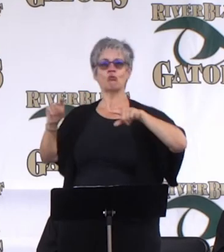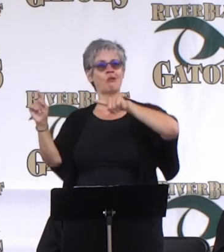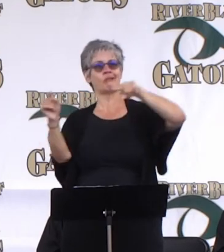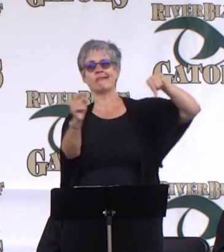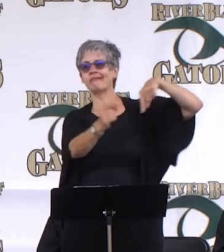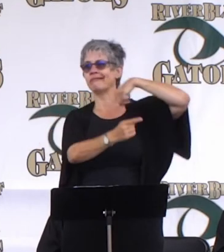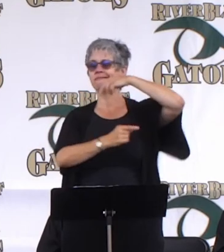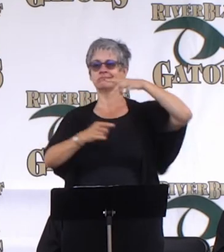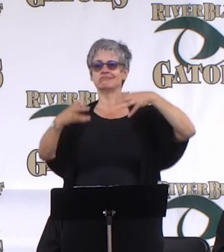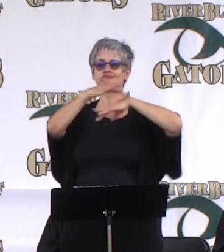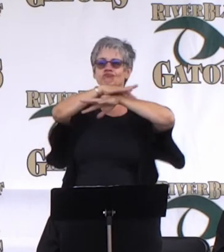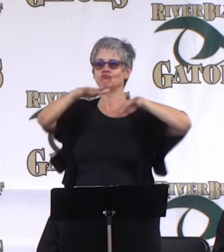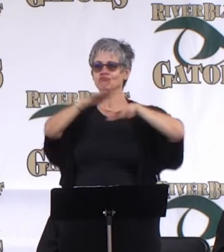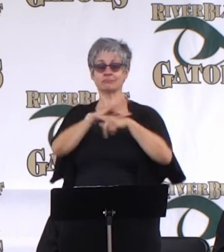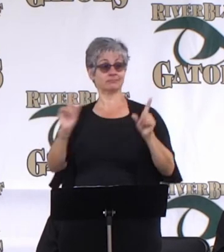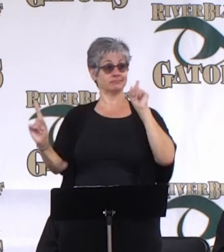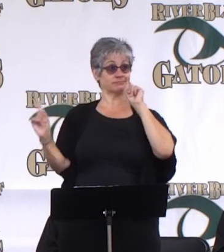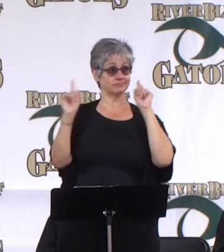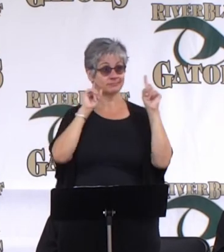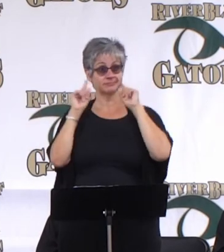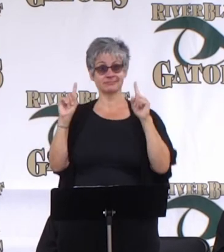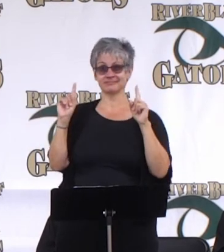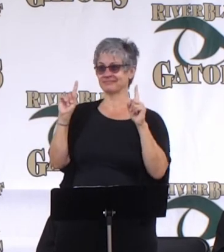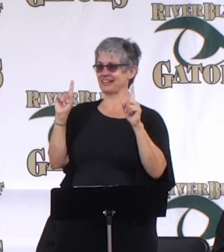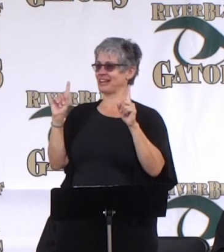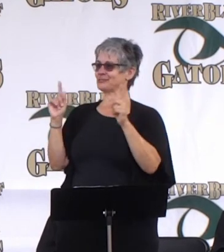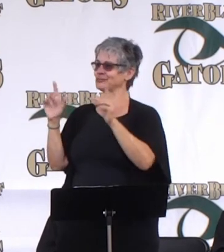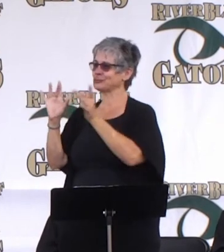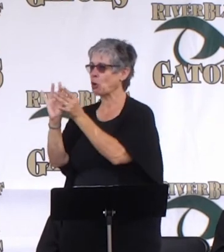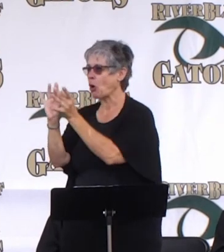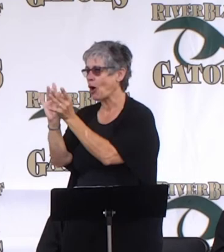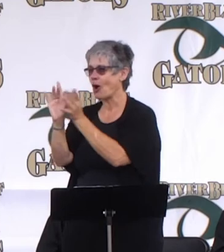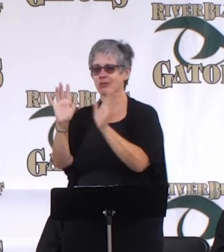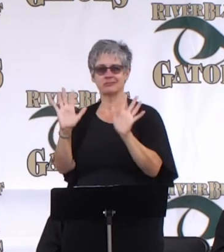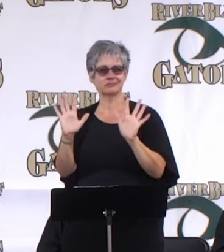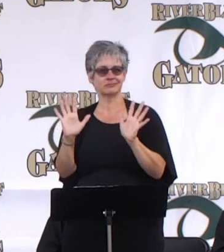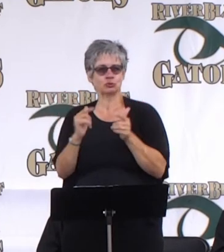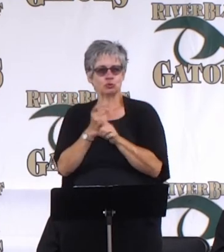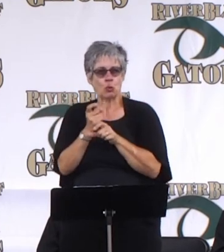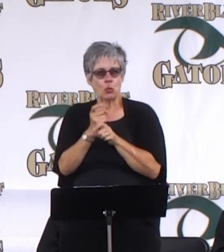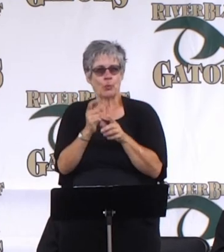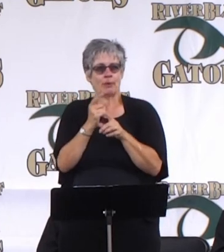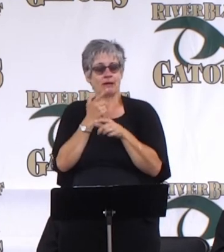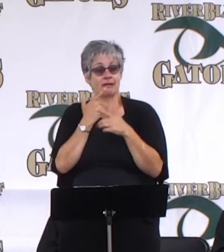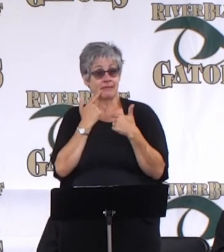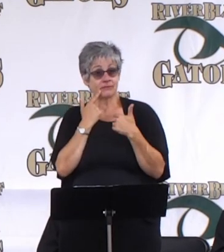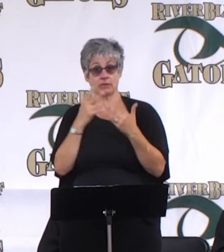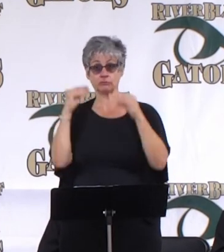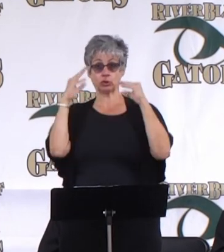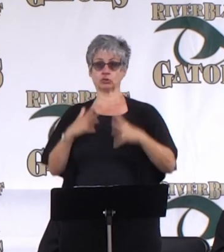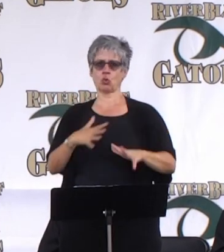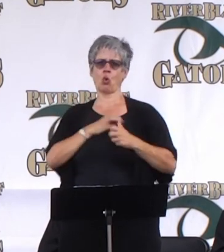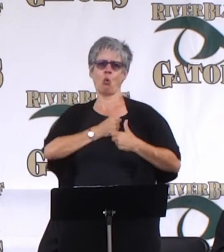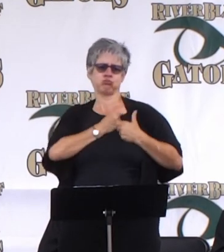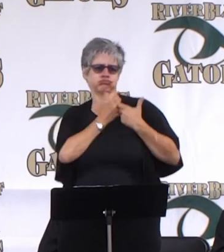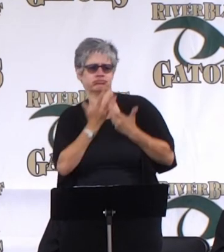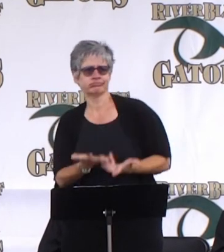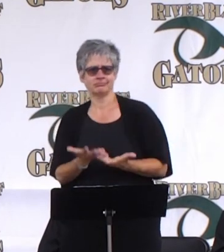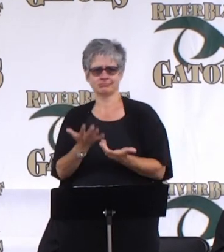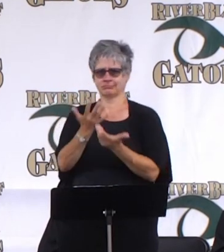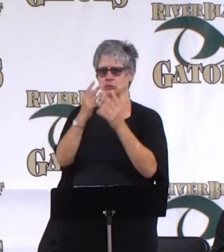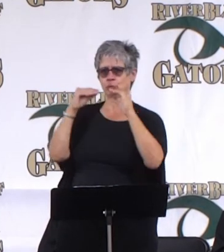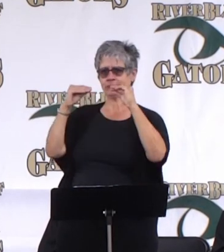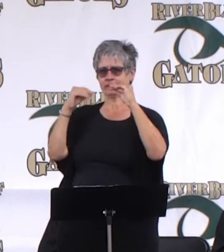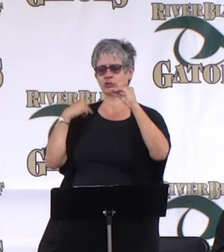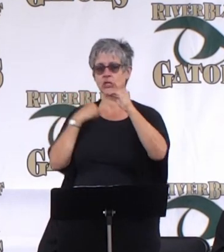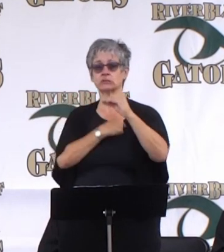each other talk, joke, and laugh. Our teachers have poured their hearts into teaching us, and we are better people today because of